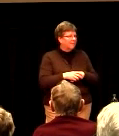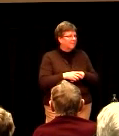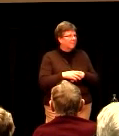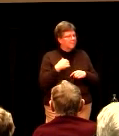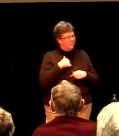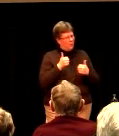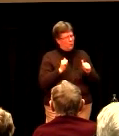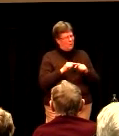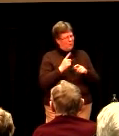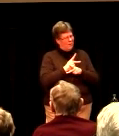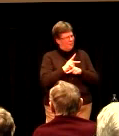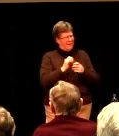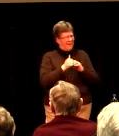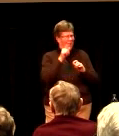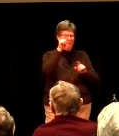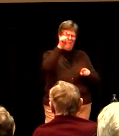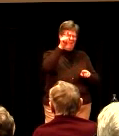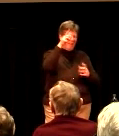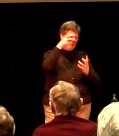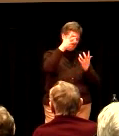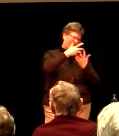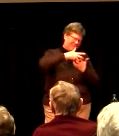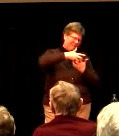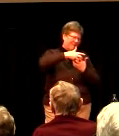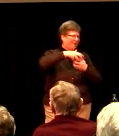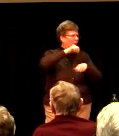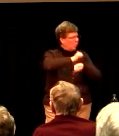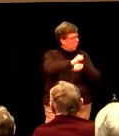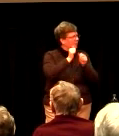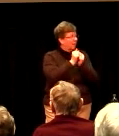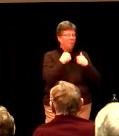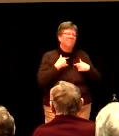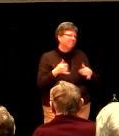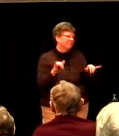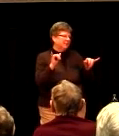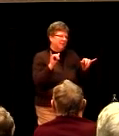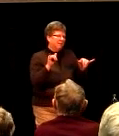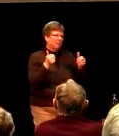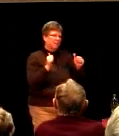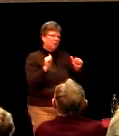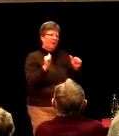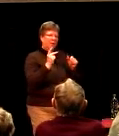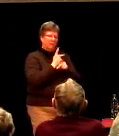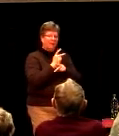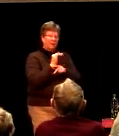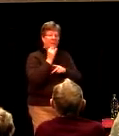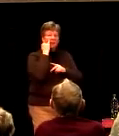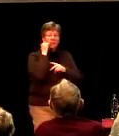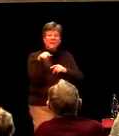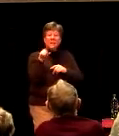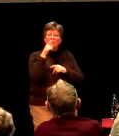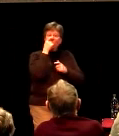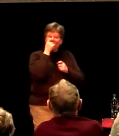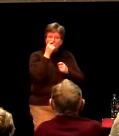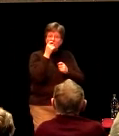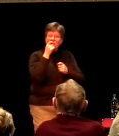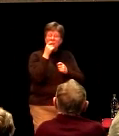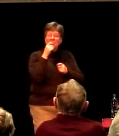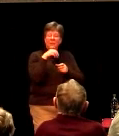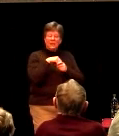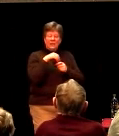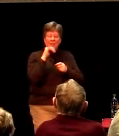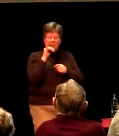And we're trying to figure out how they work together. And we're still trying to figure this out. If you're interested in whether we're going to